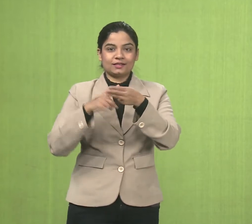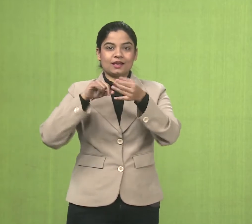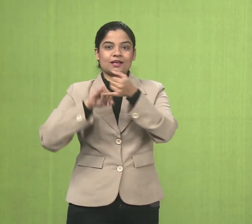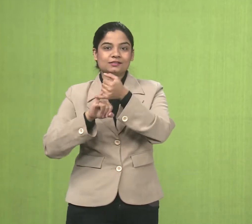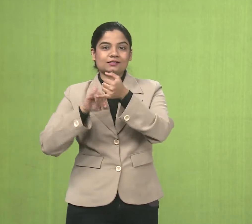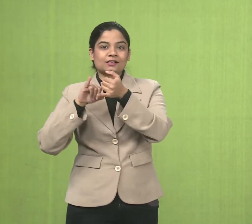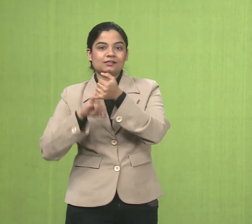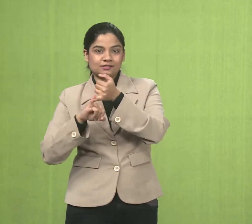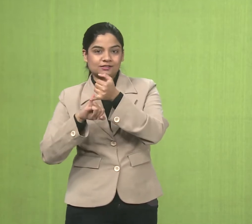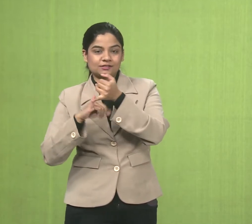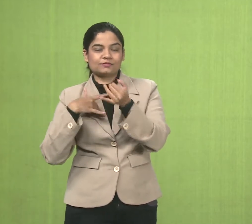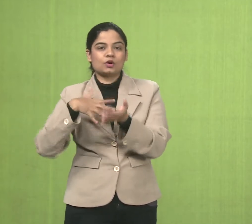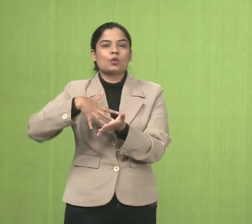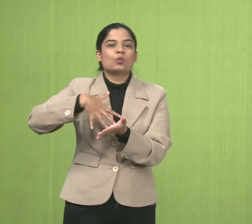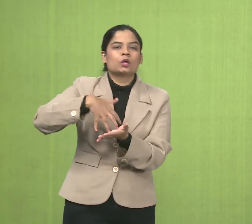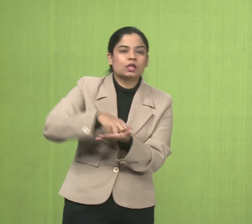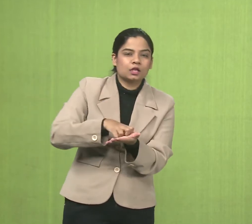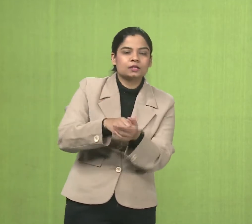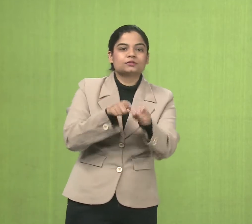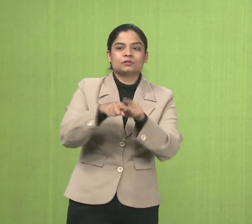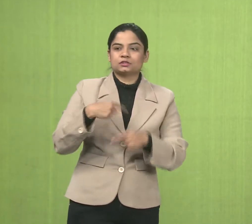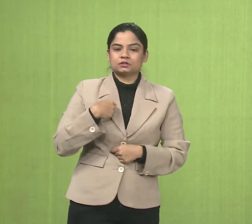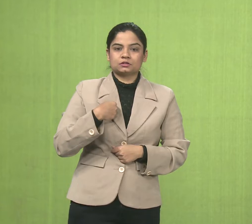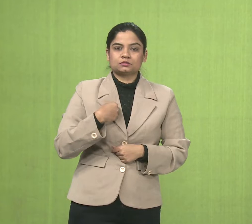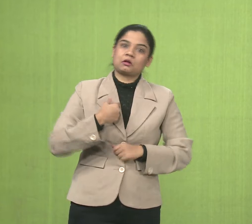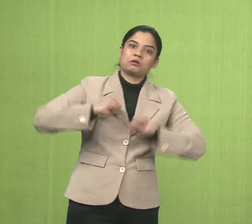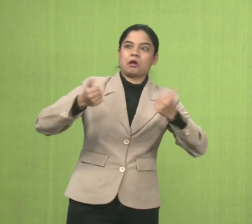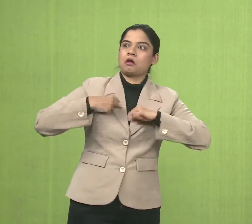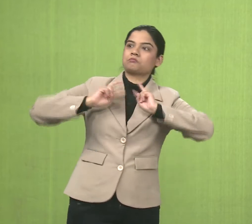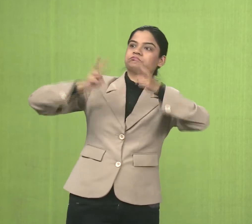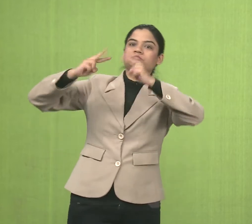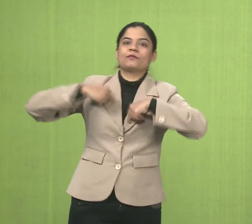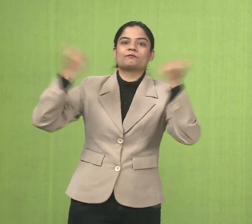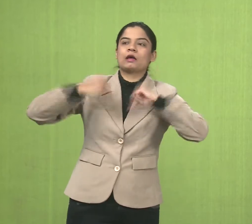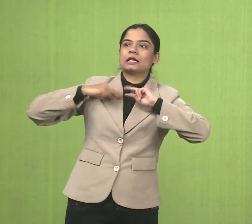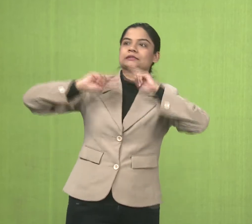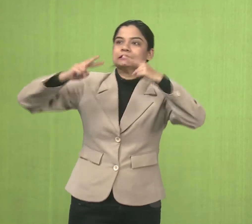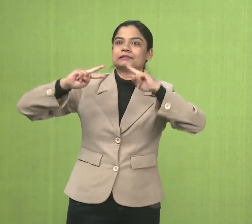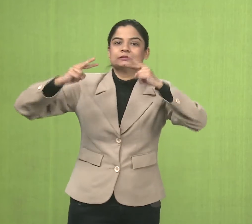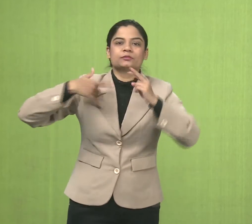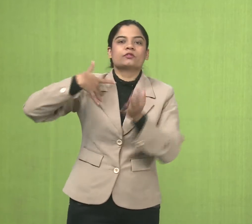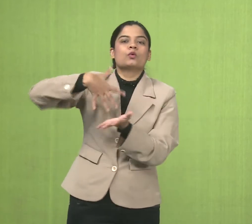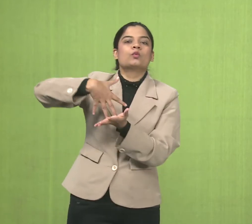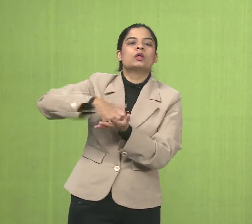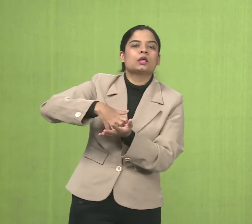Weakness, a state of being weak. For example, someone who's a weak person at